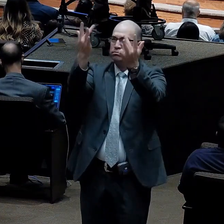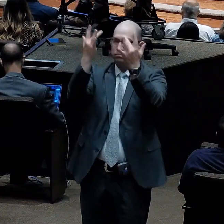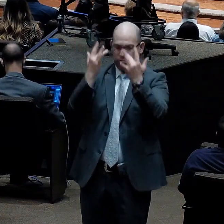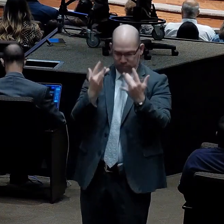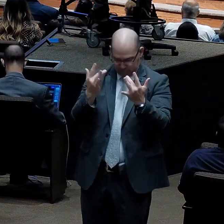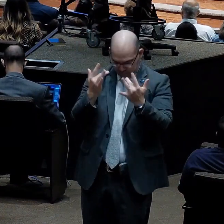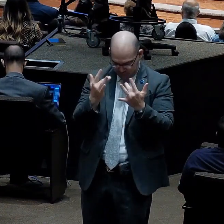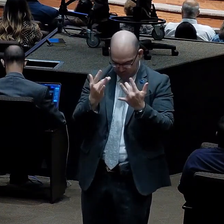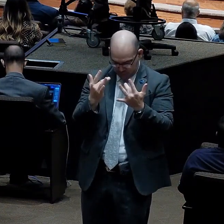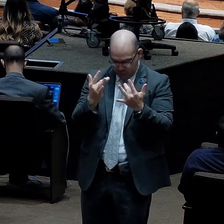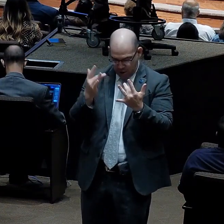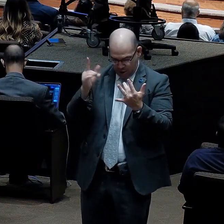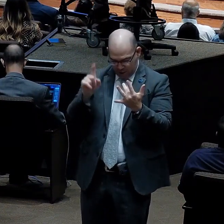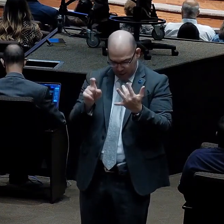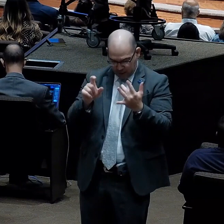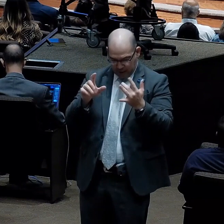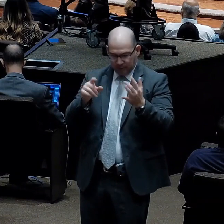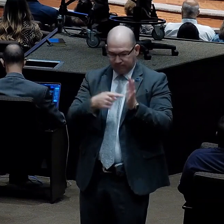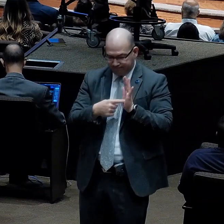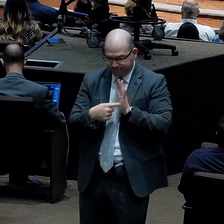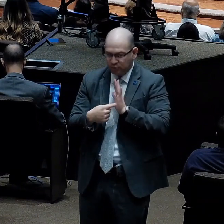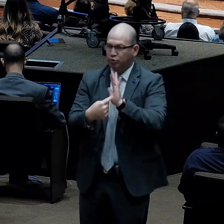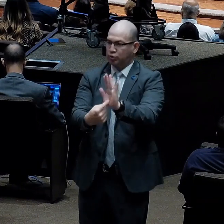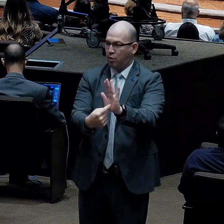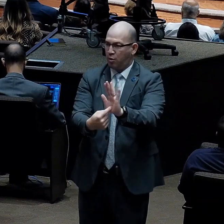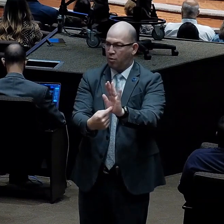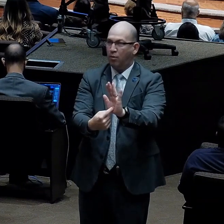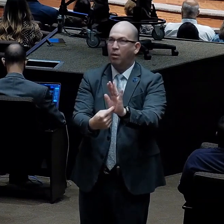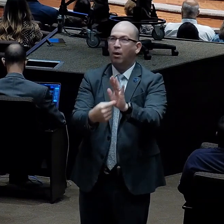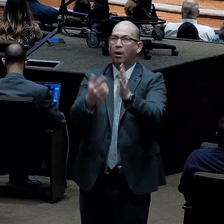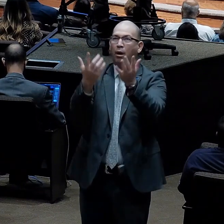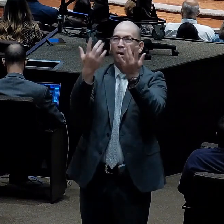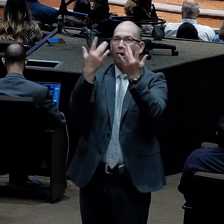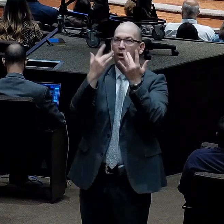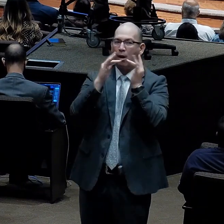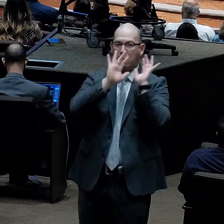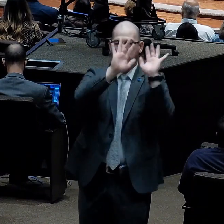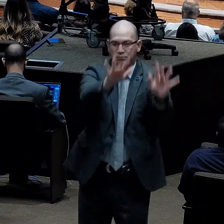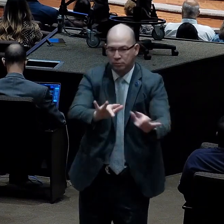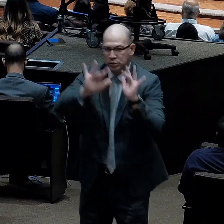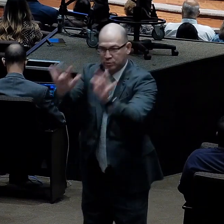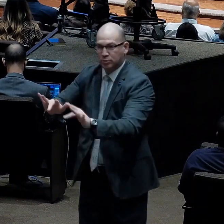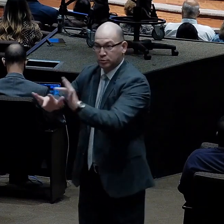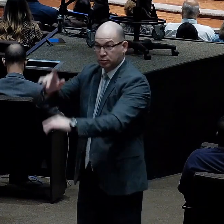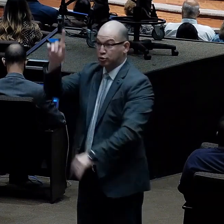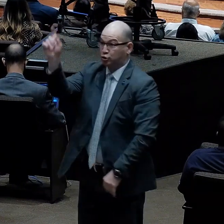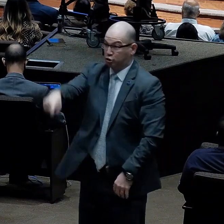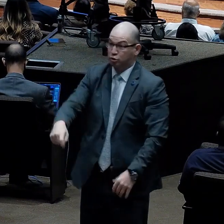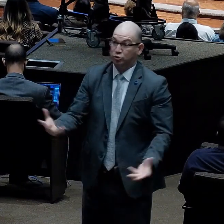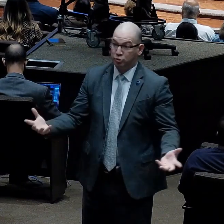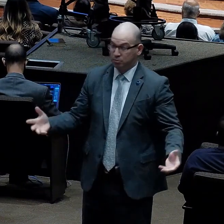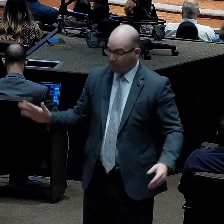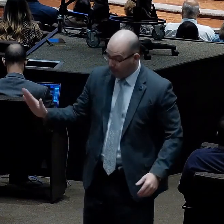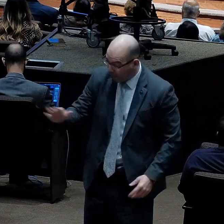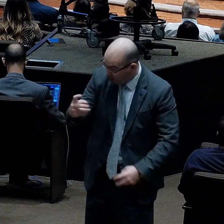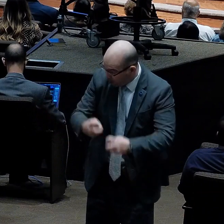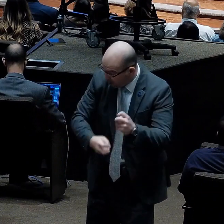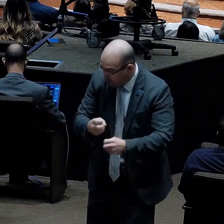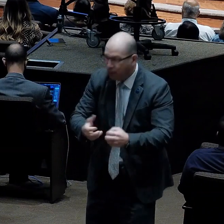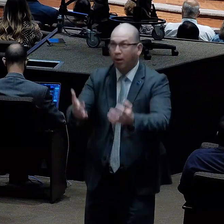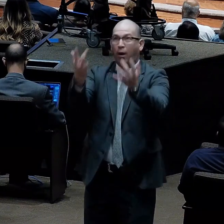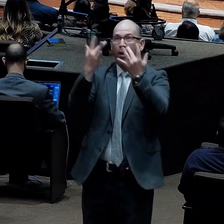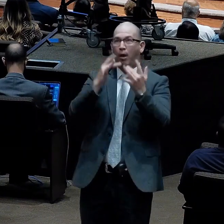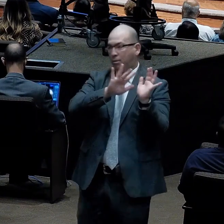must be the conduits of His mercy to help others in their time of need, including, listen, most